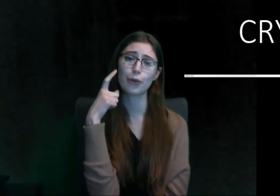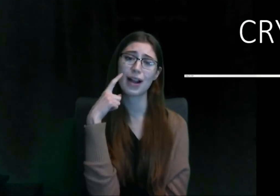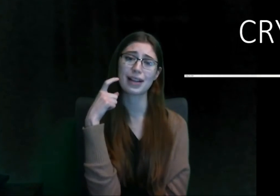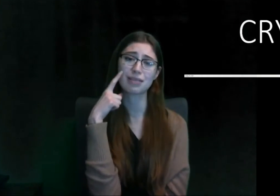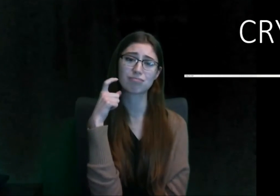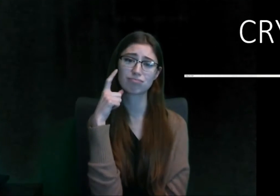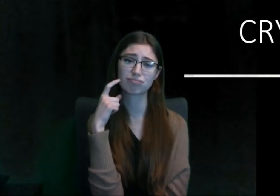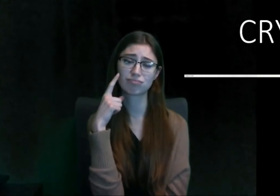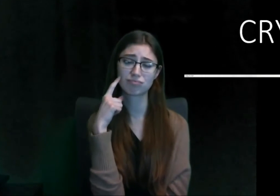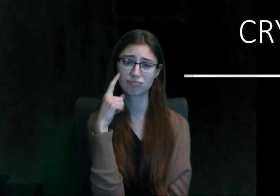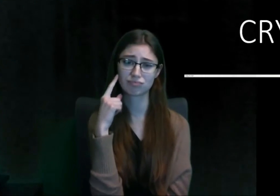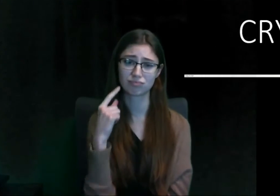Cry.